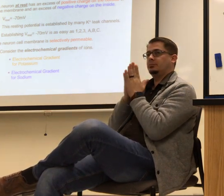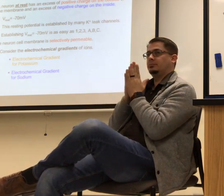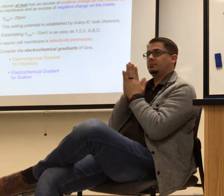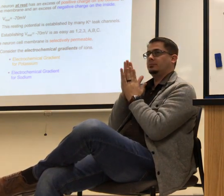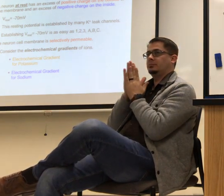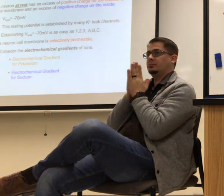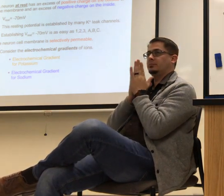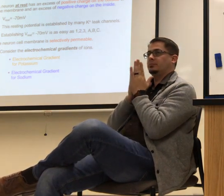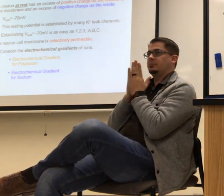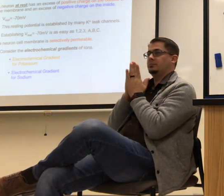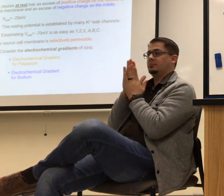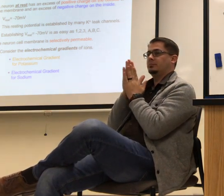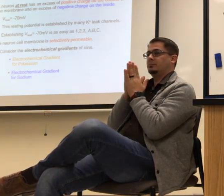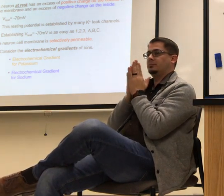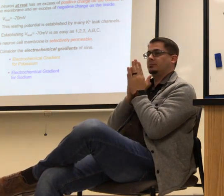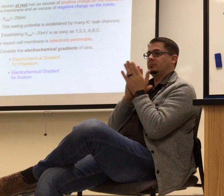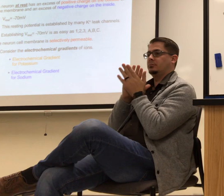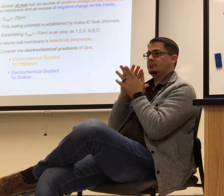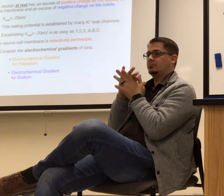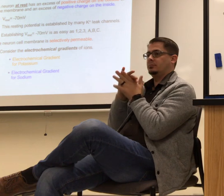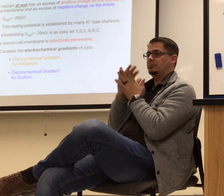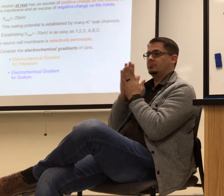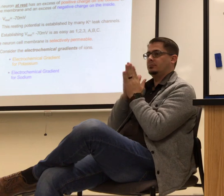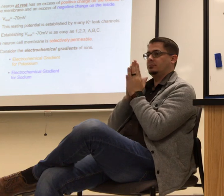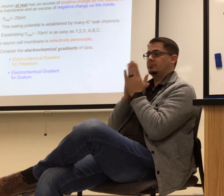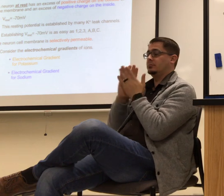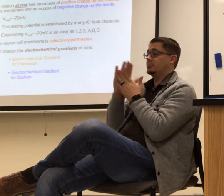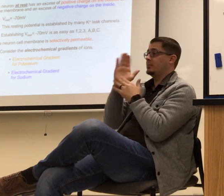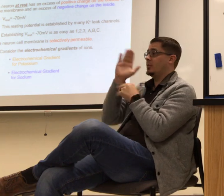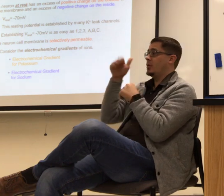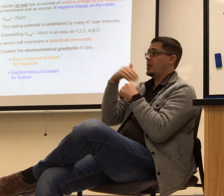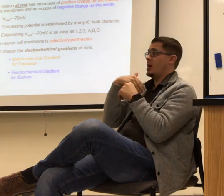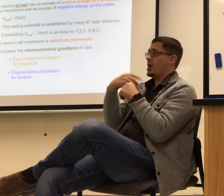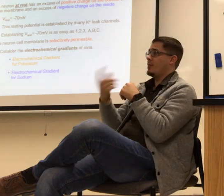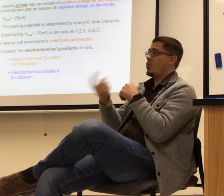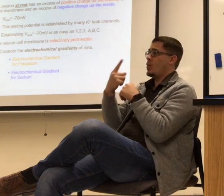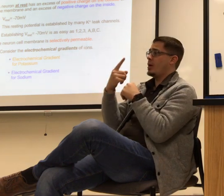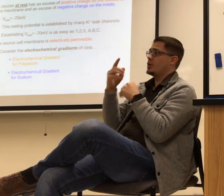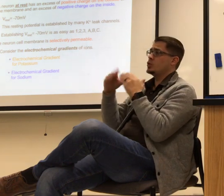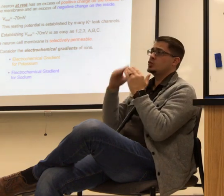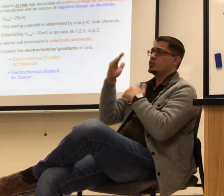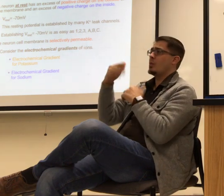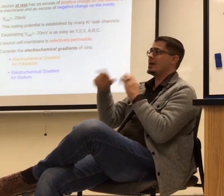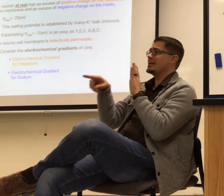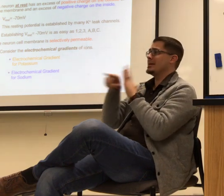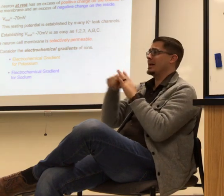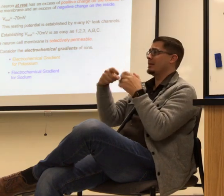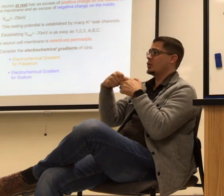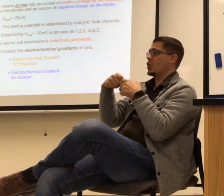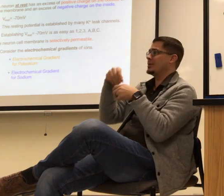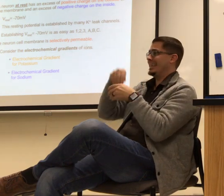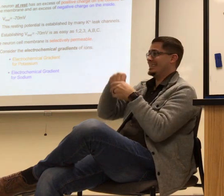get one excess negative charge inside.